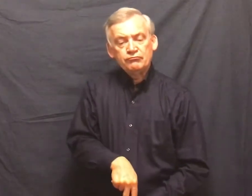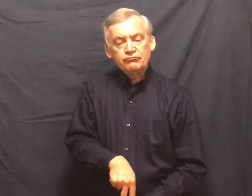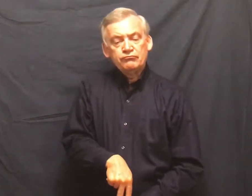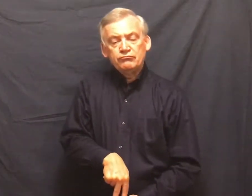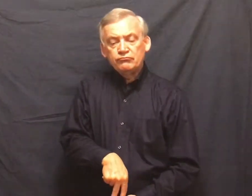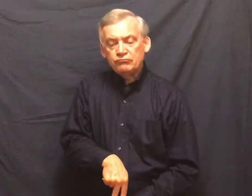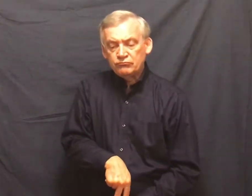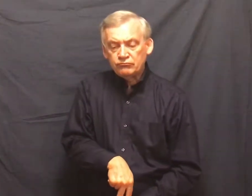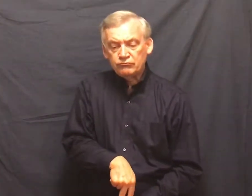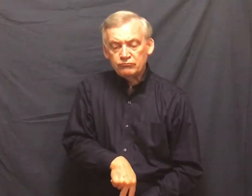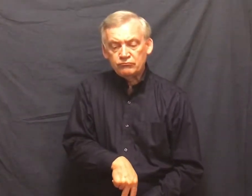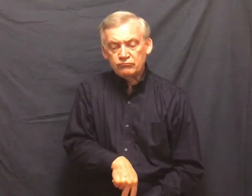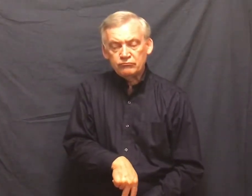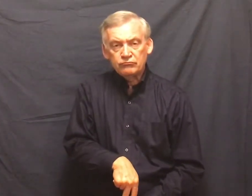motionless and waiting.